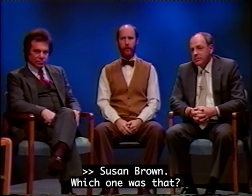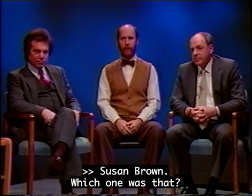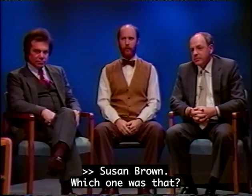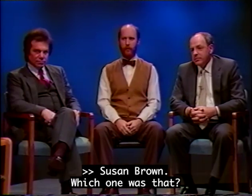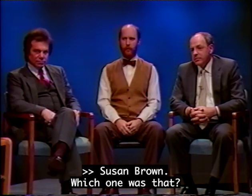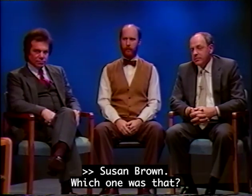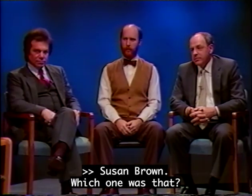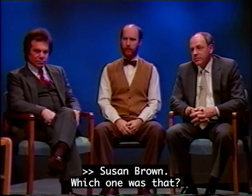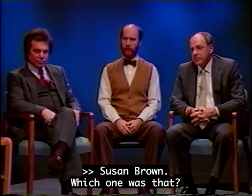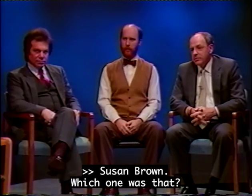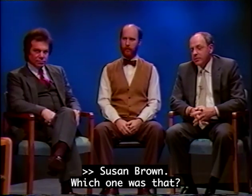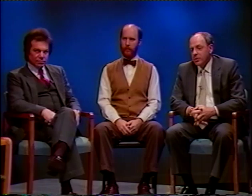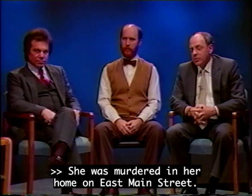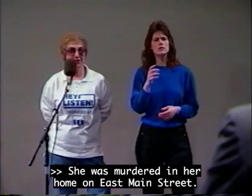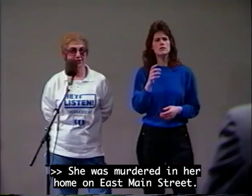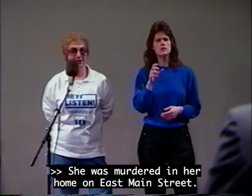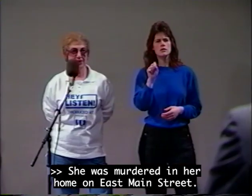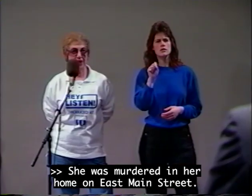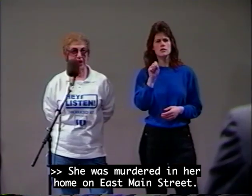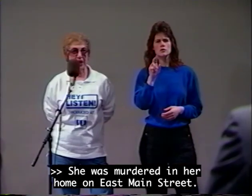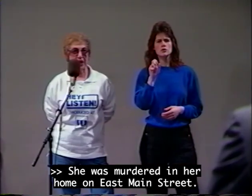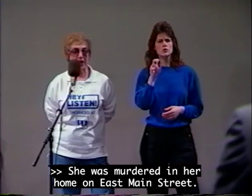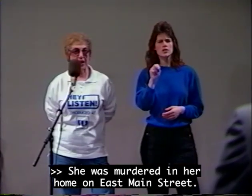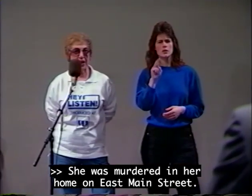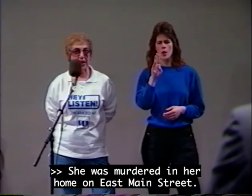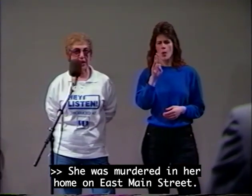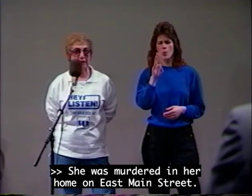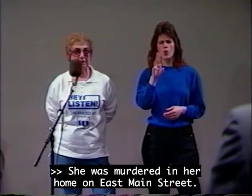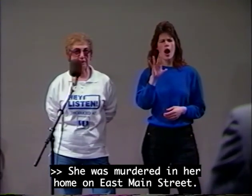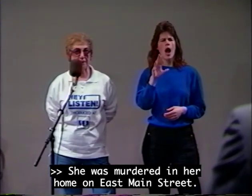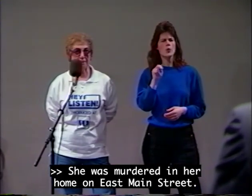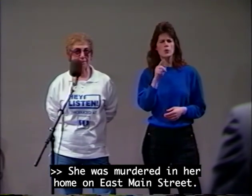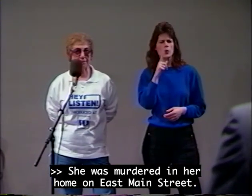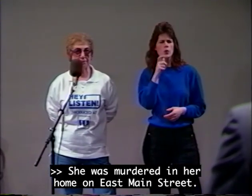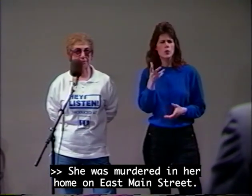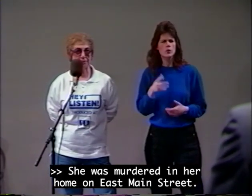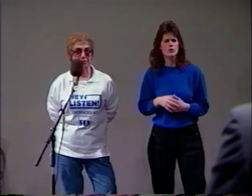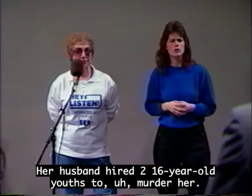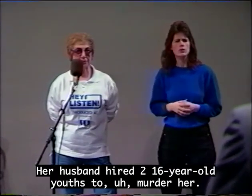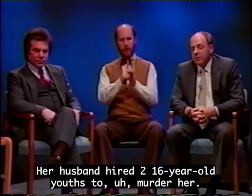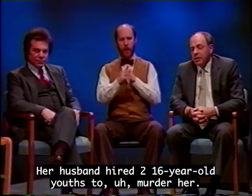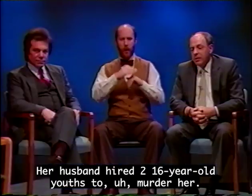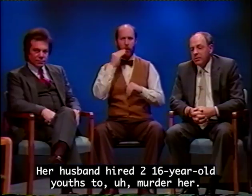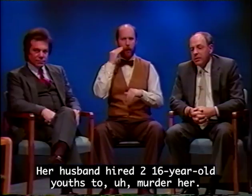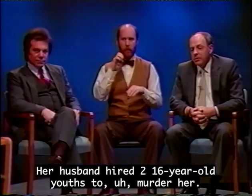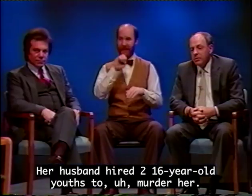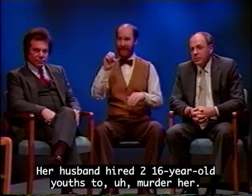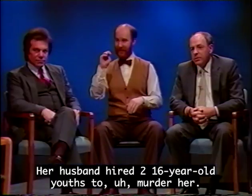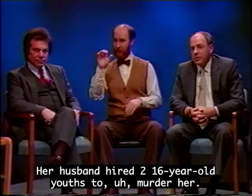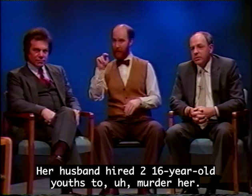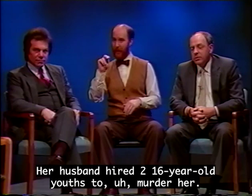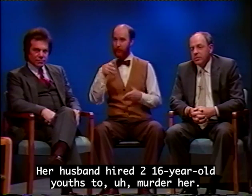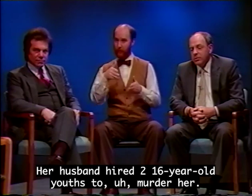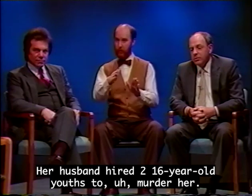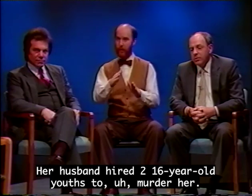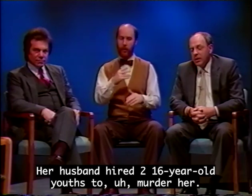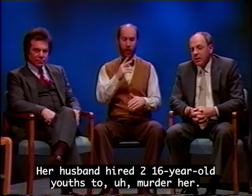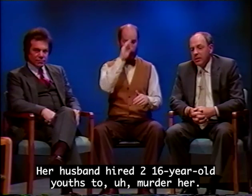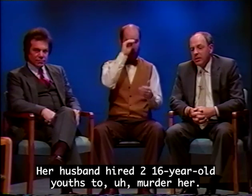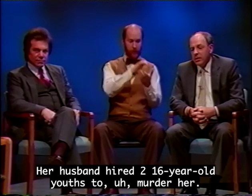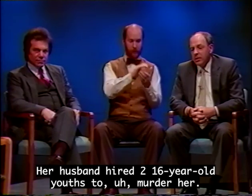Susan Brown, which one was that? She was murdered in her home on East Main Street. Her husband hired two 16-year-old youths